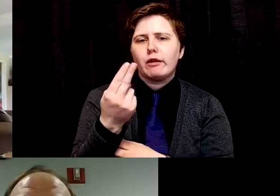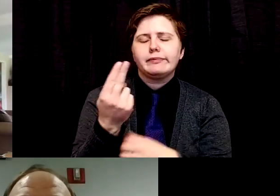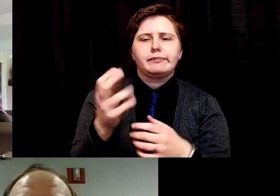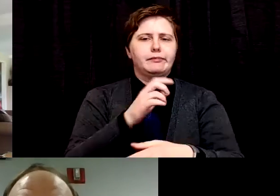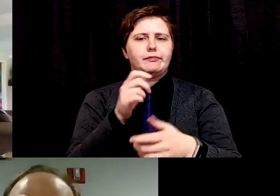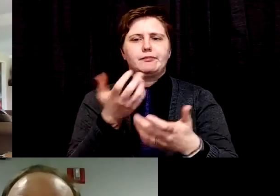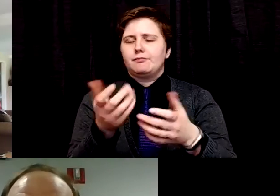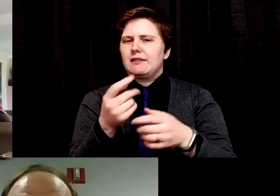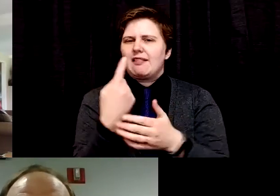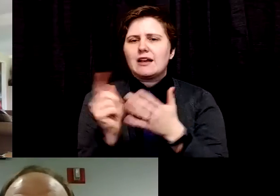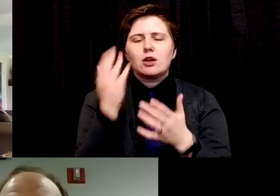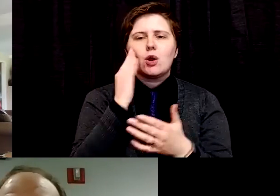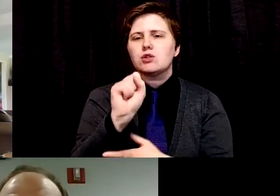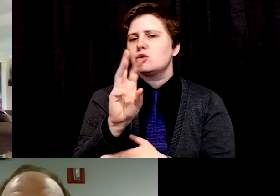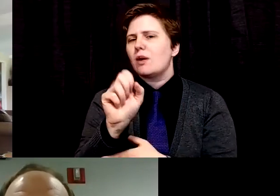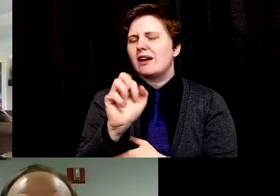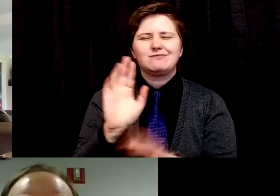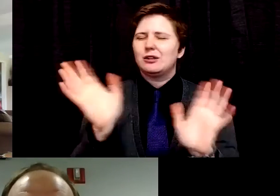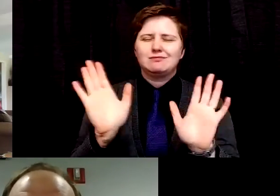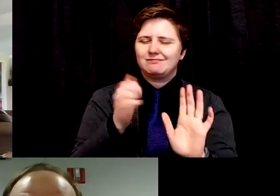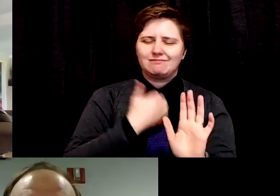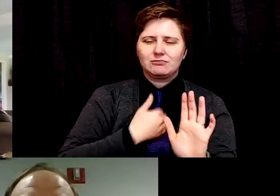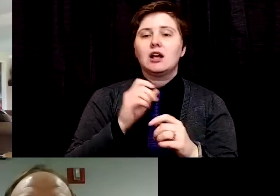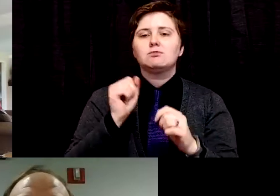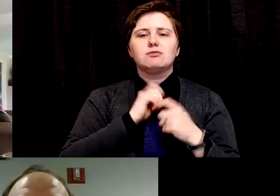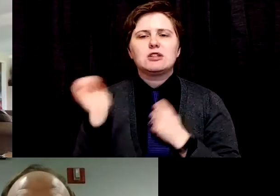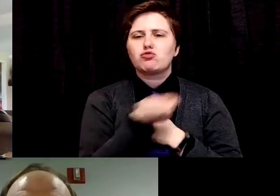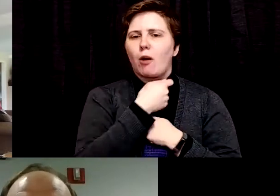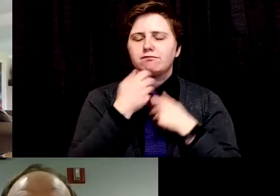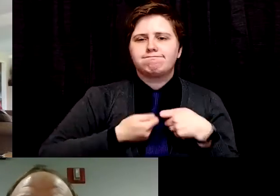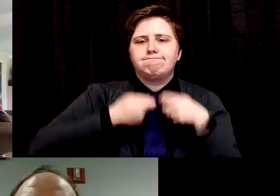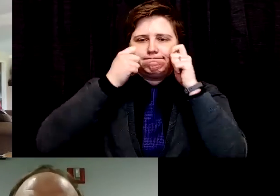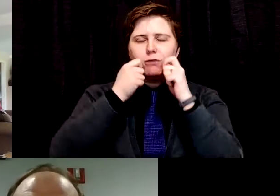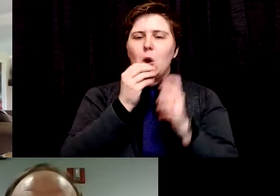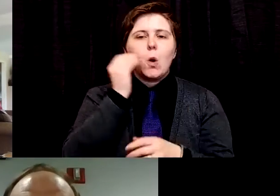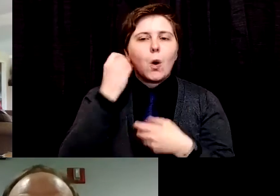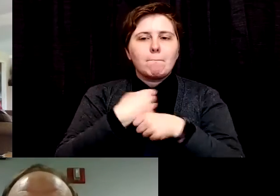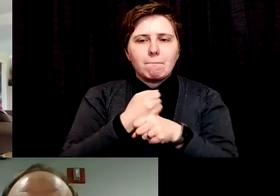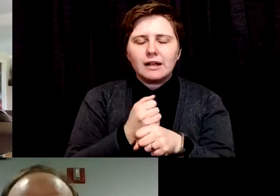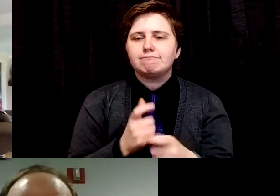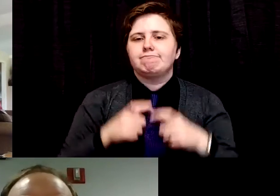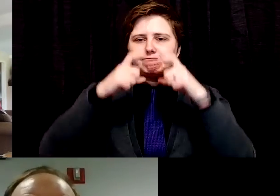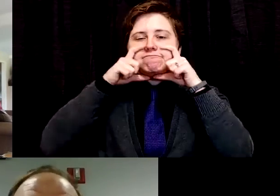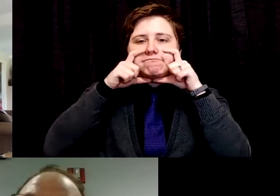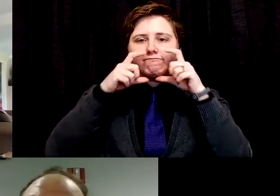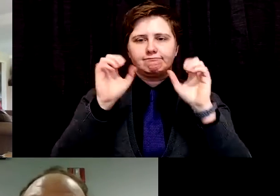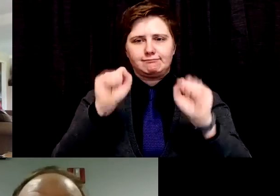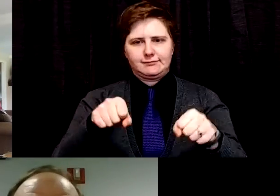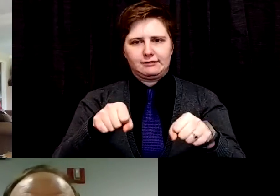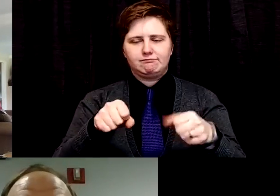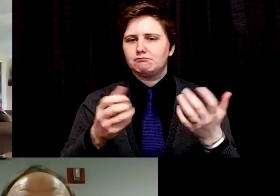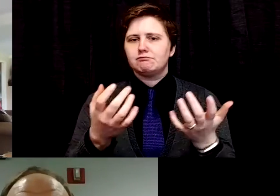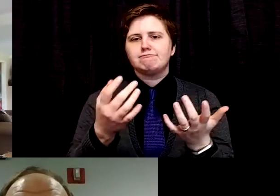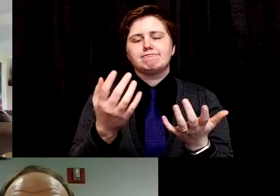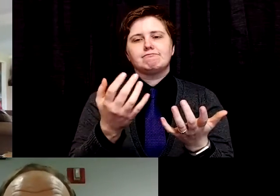about a sweater, excuse me, not sweater, but a scarf or a homemade mask, something on those lines that would cover your face. Just some